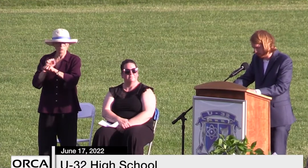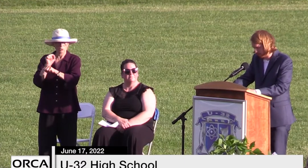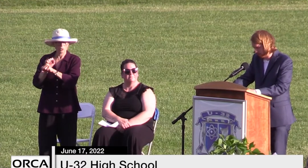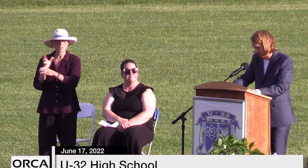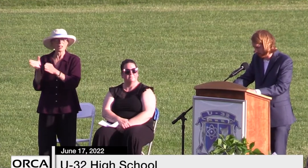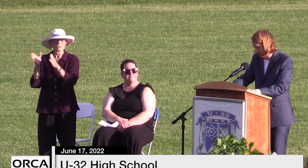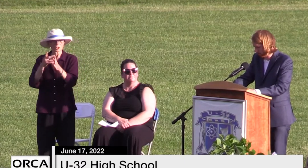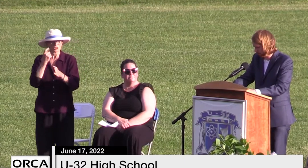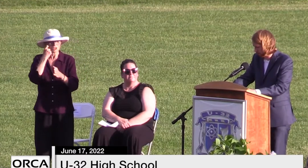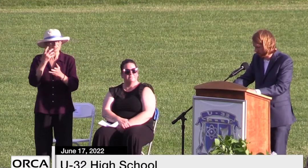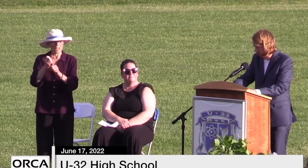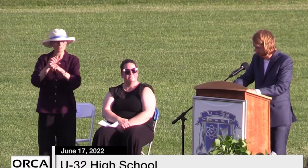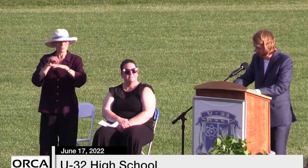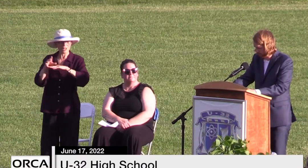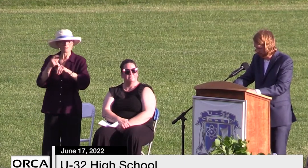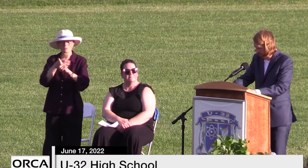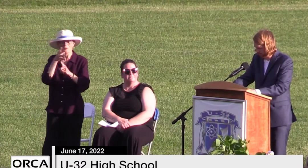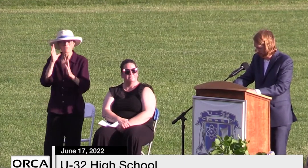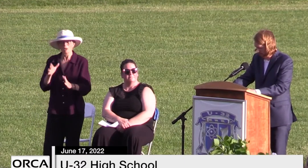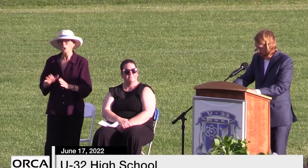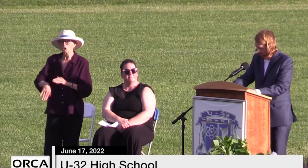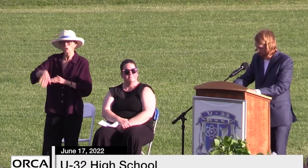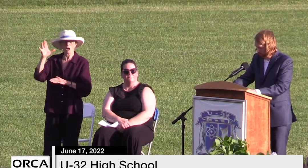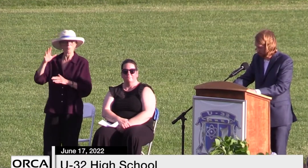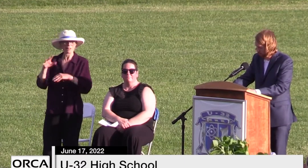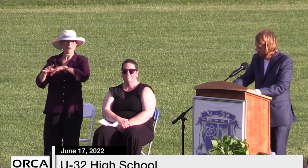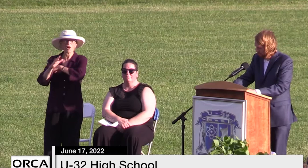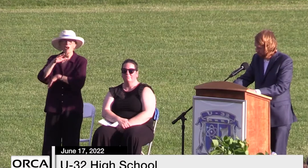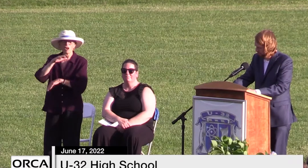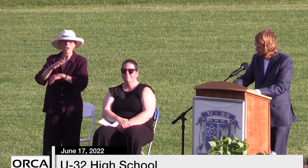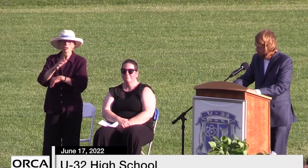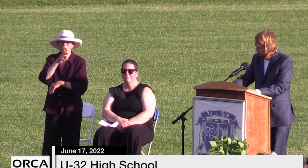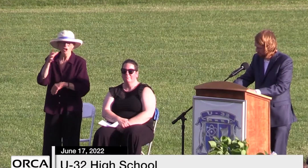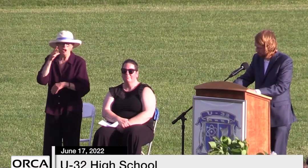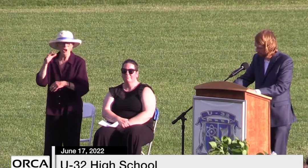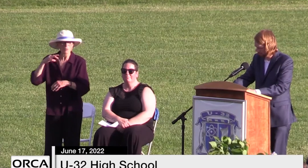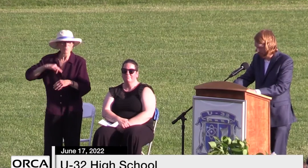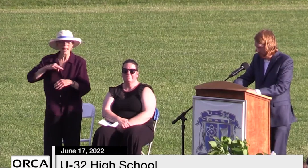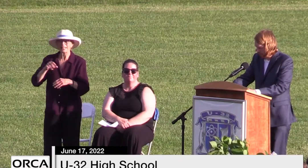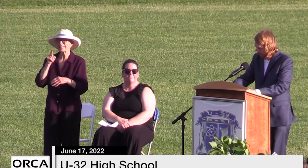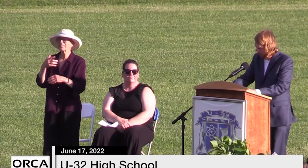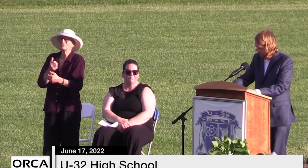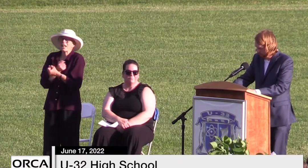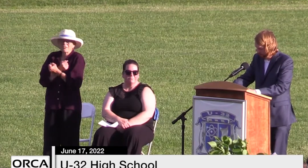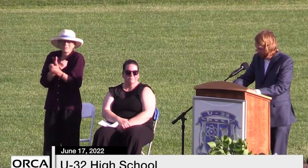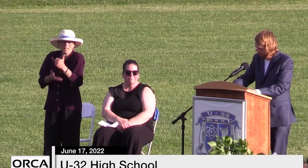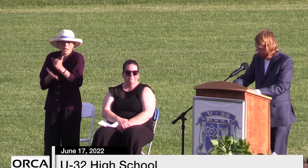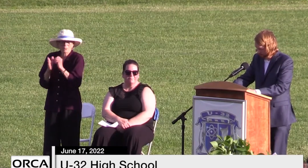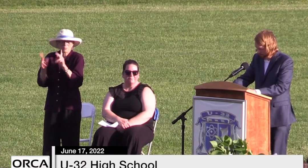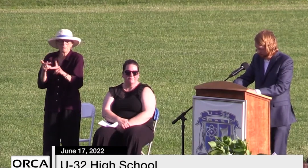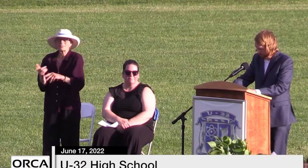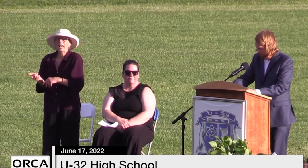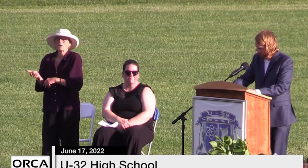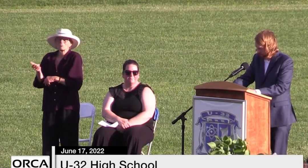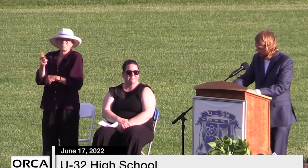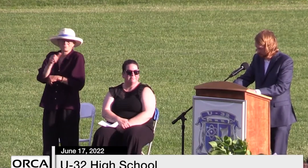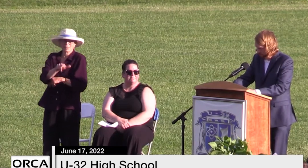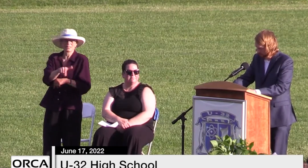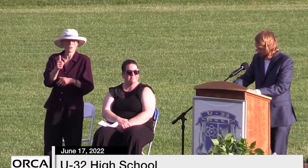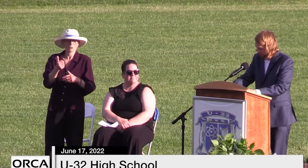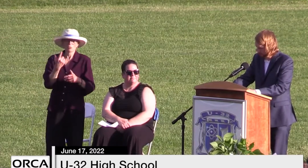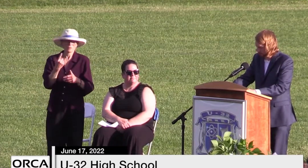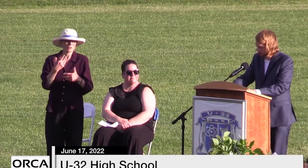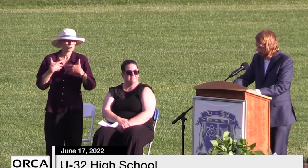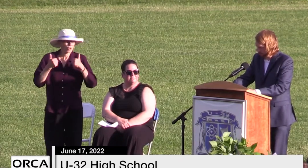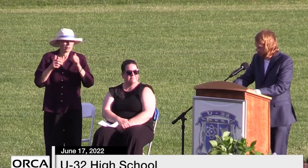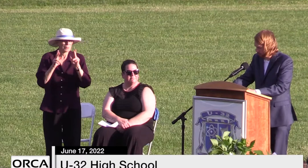got some advice from a farmer who grew up in the boonies of Maine that was able to find his passion of helping people. Now it's time to learn about another one of the strongest people